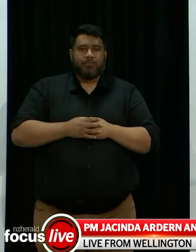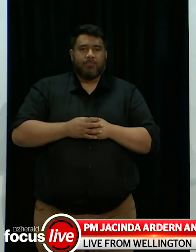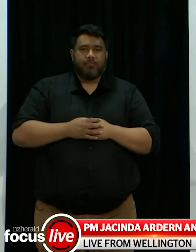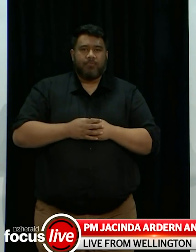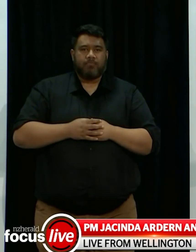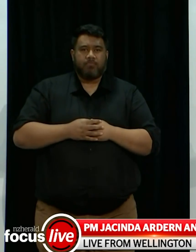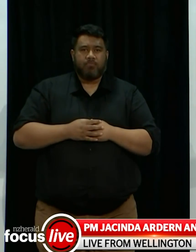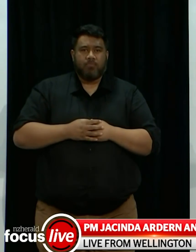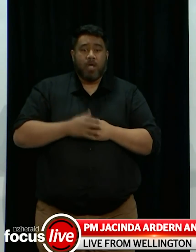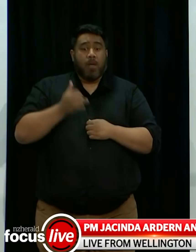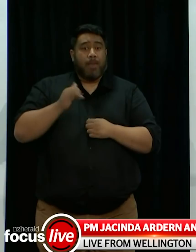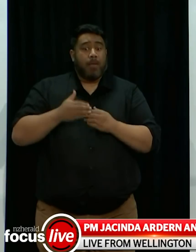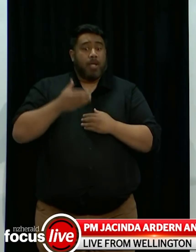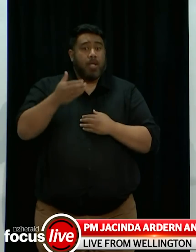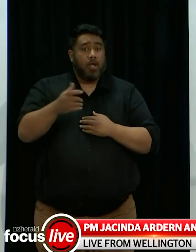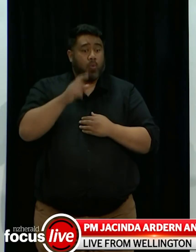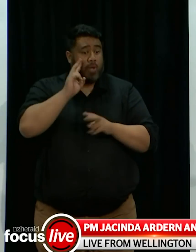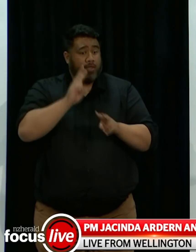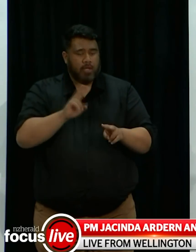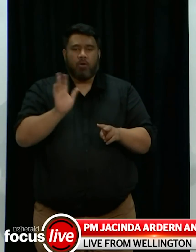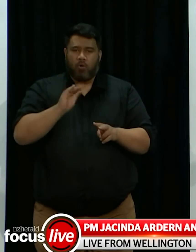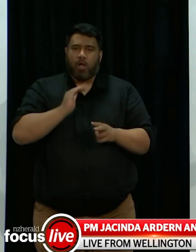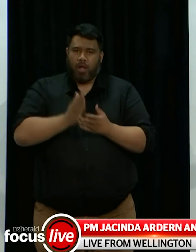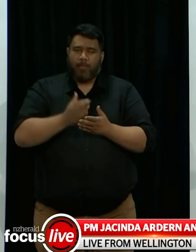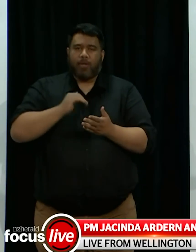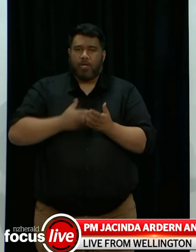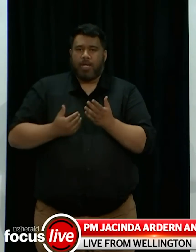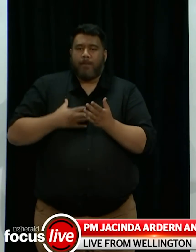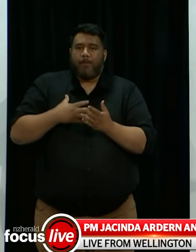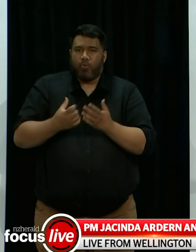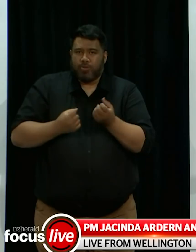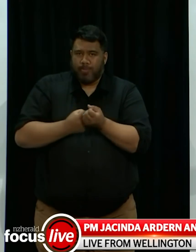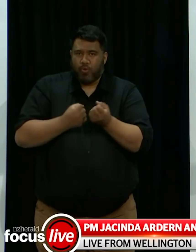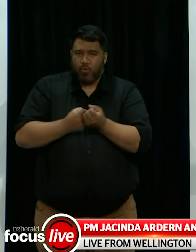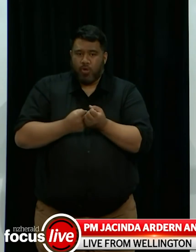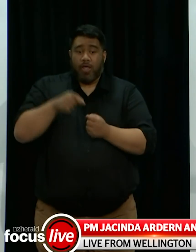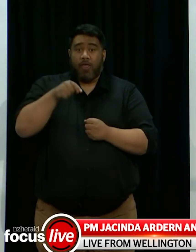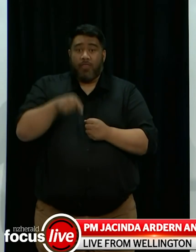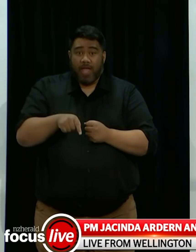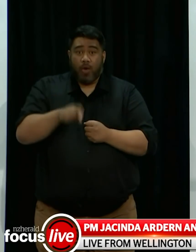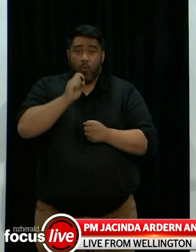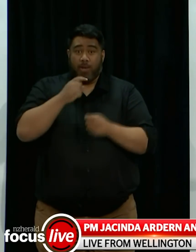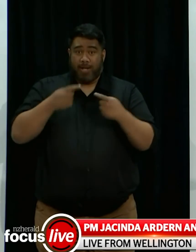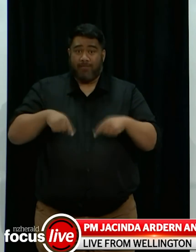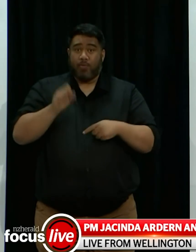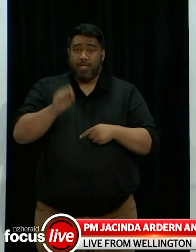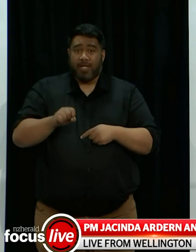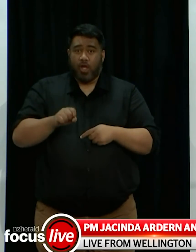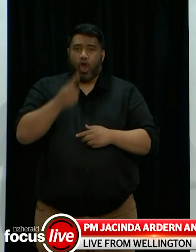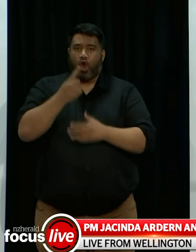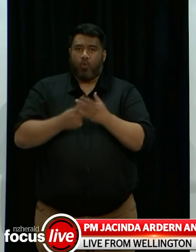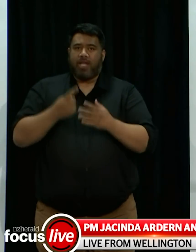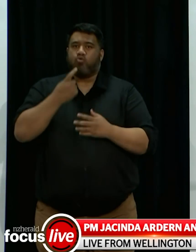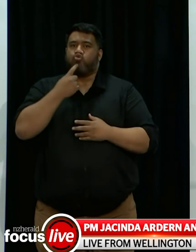it is deemed that there is further necessary targeted support, it would only be available under the red setting of the new system. As